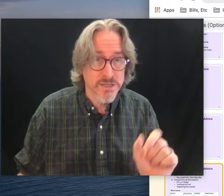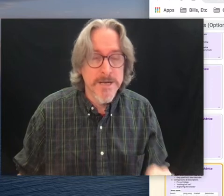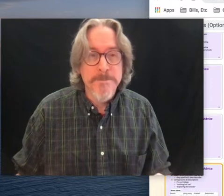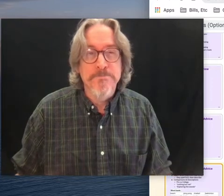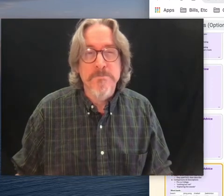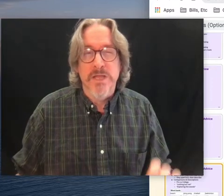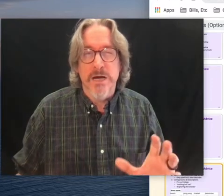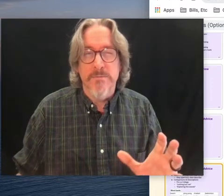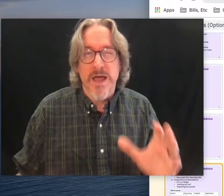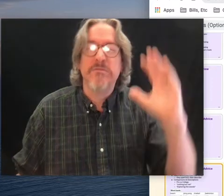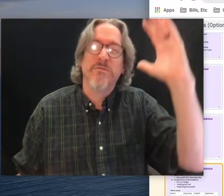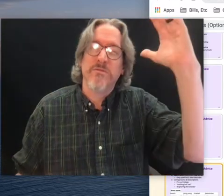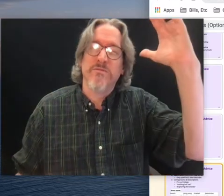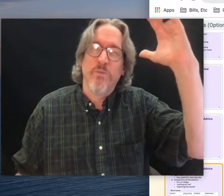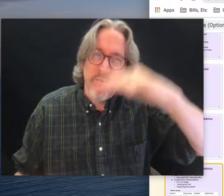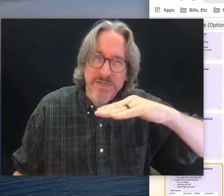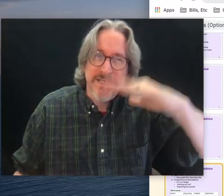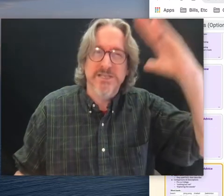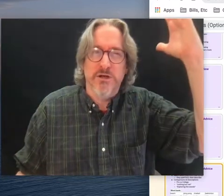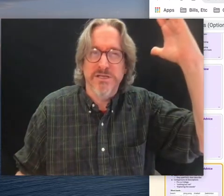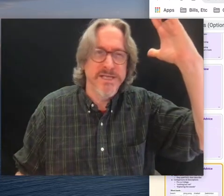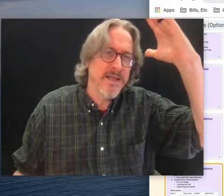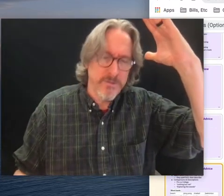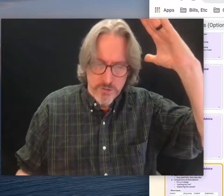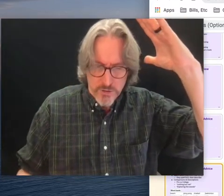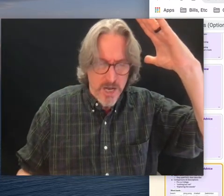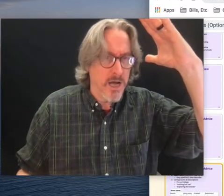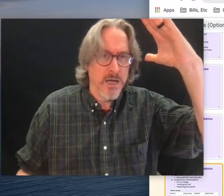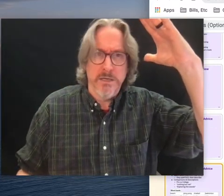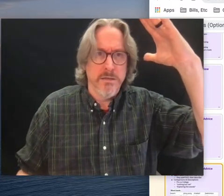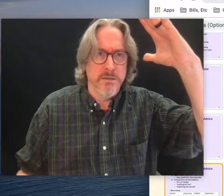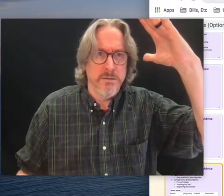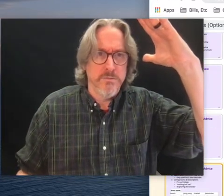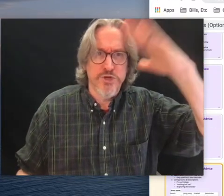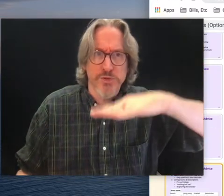squares. And one through six all say,